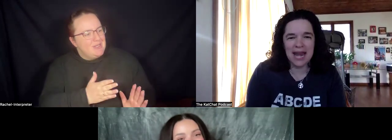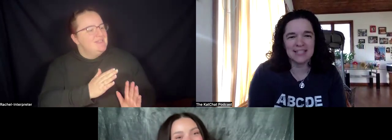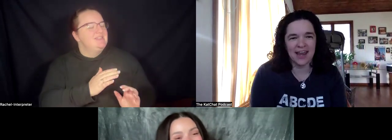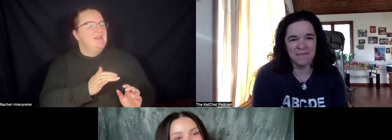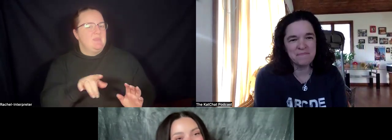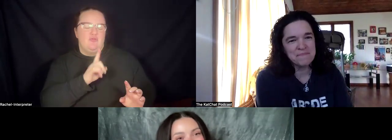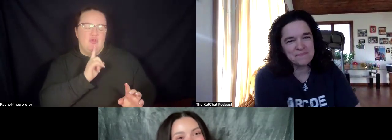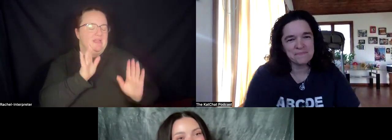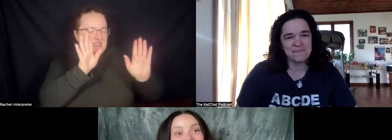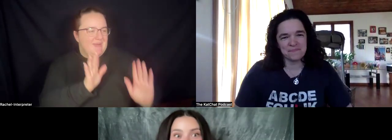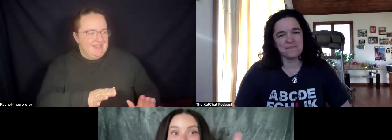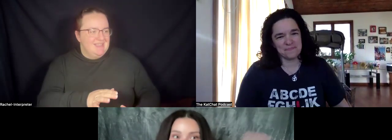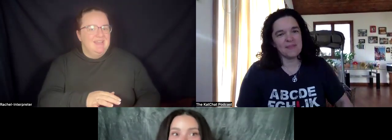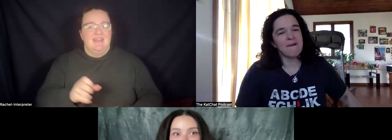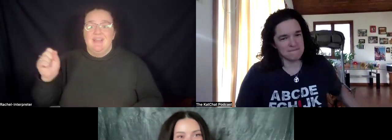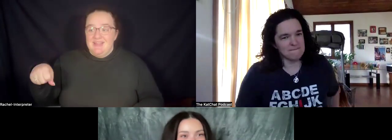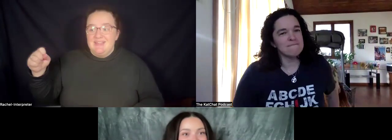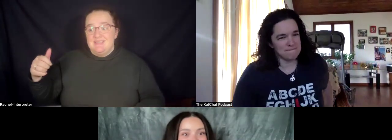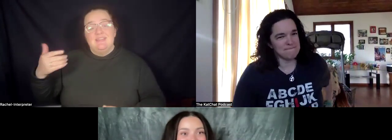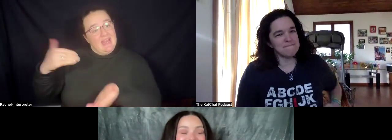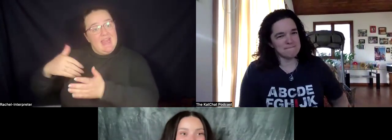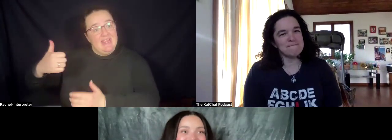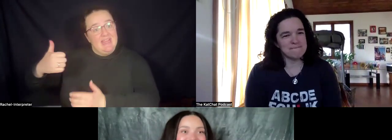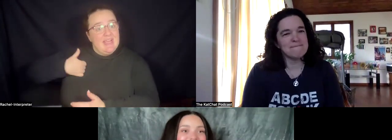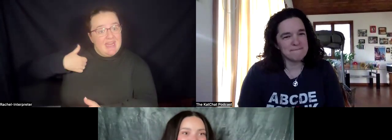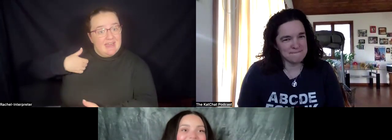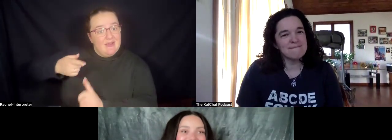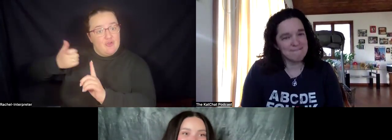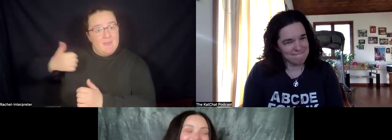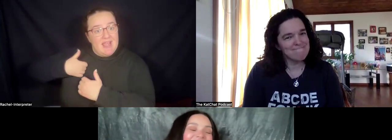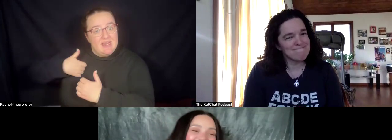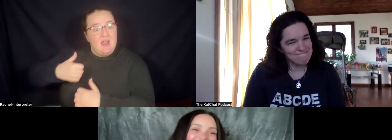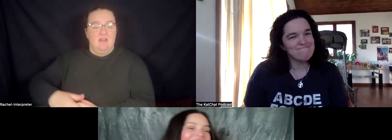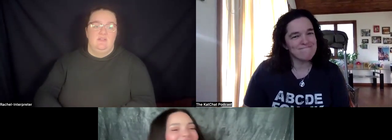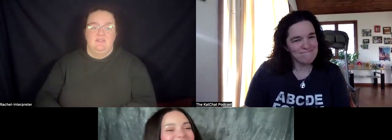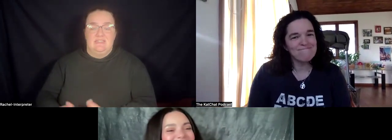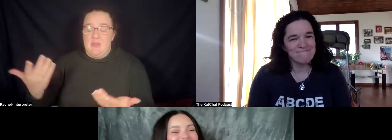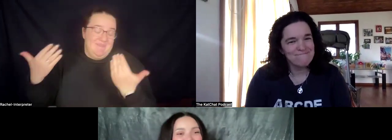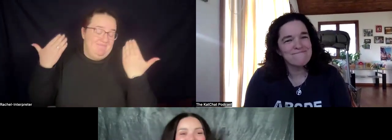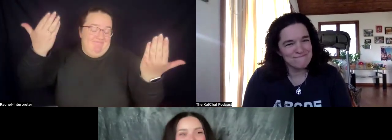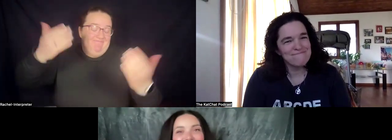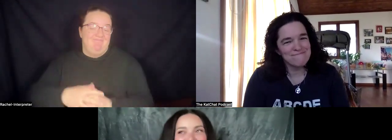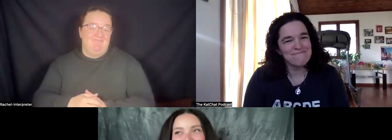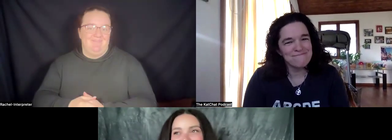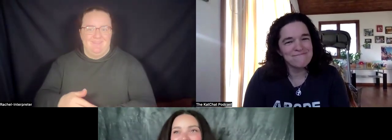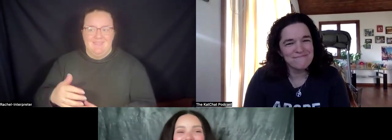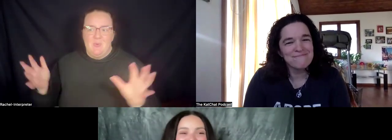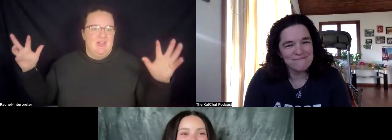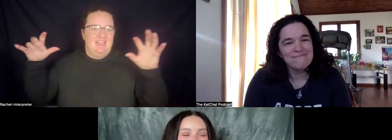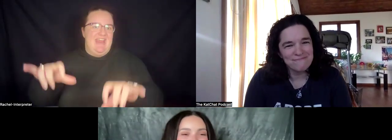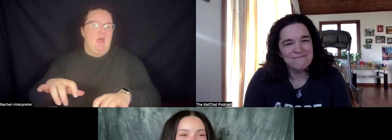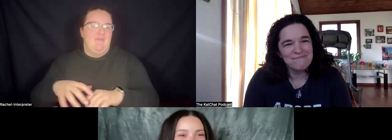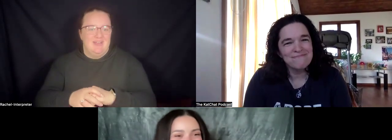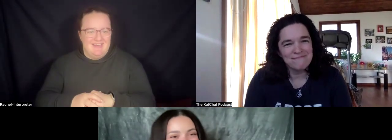really amazing. Again, Canadian, originally from Canada. So there you go. We're taking over, I suppose,